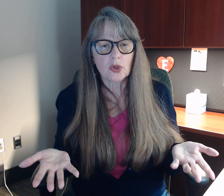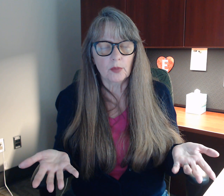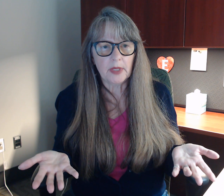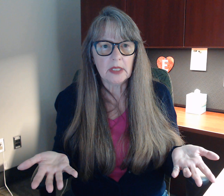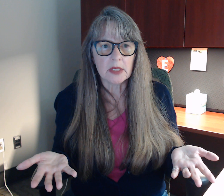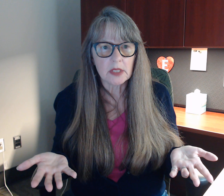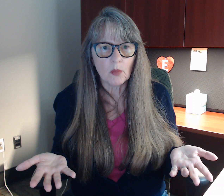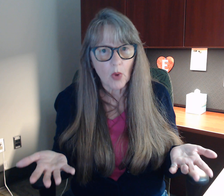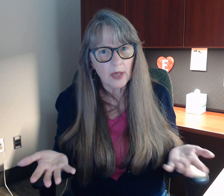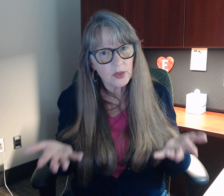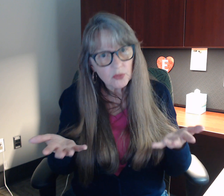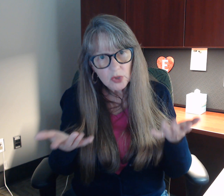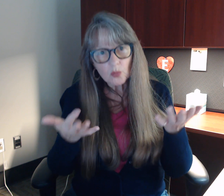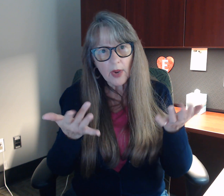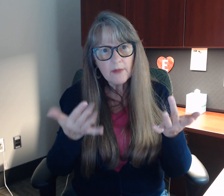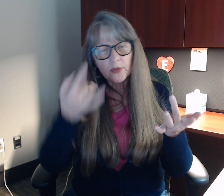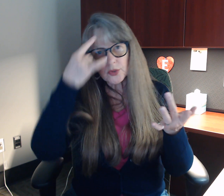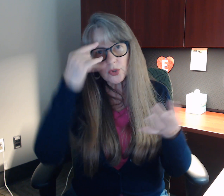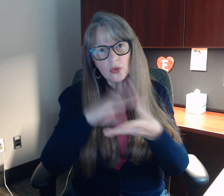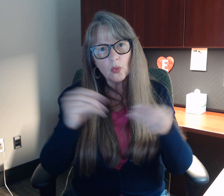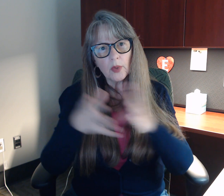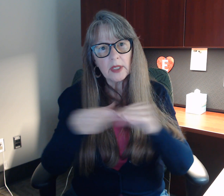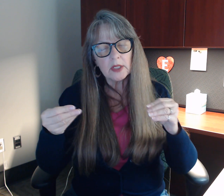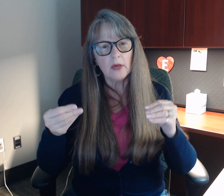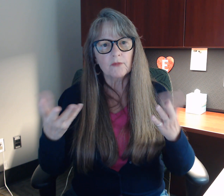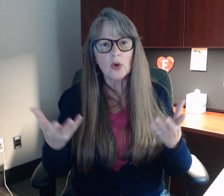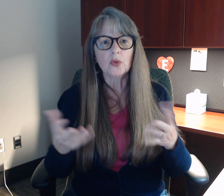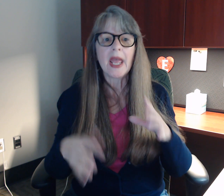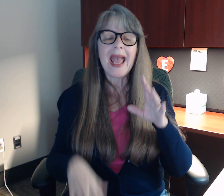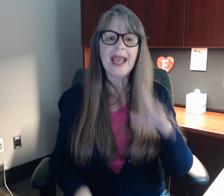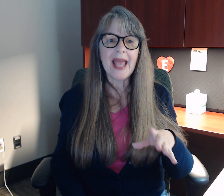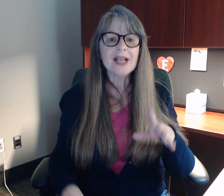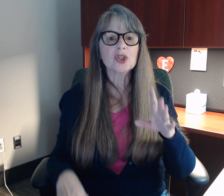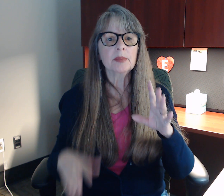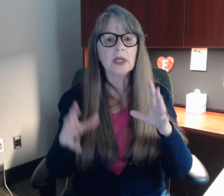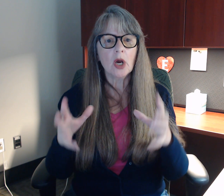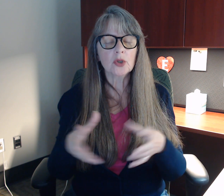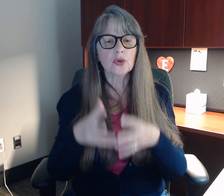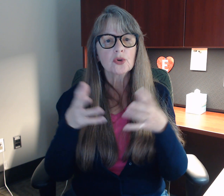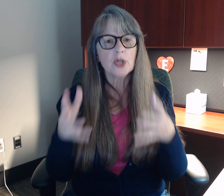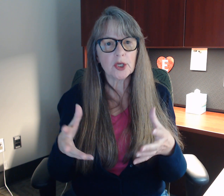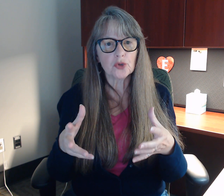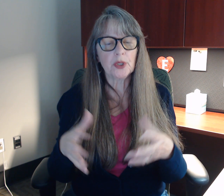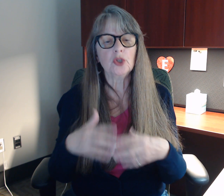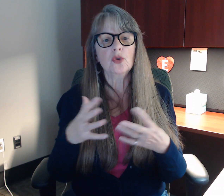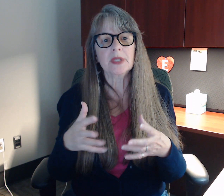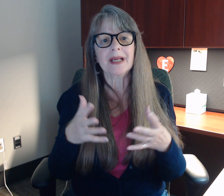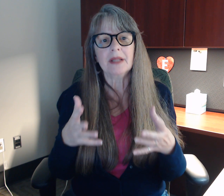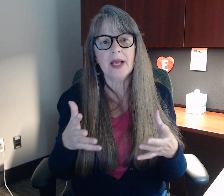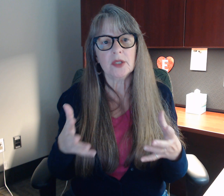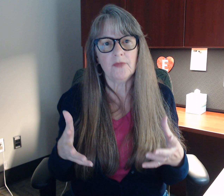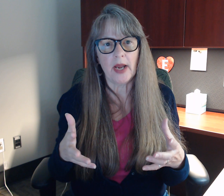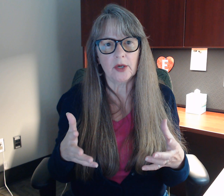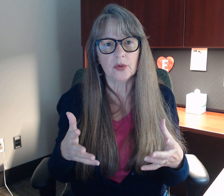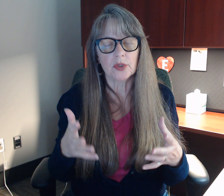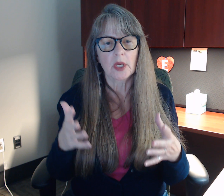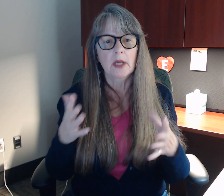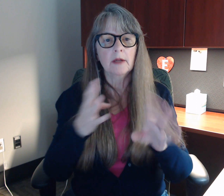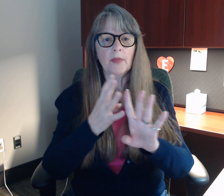interpreting in somewhat. So just wait for the story to unfold, and actually, because you're gesturing and using classifiers like